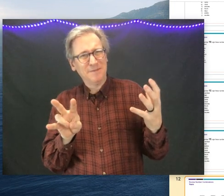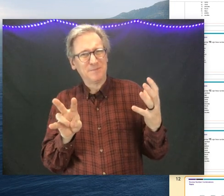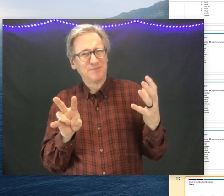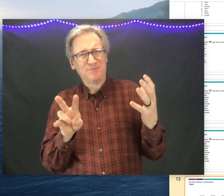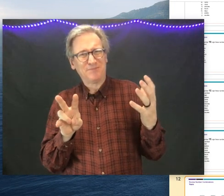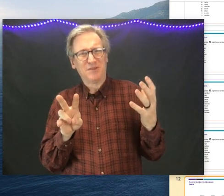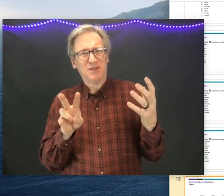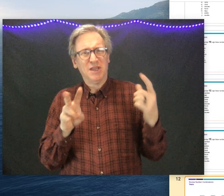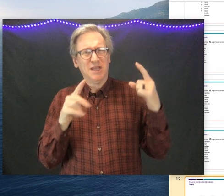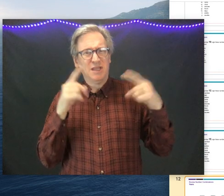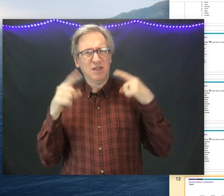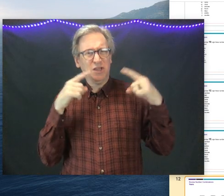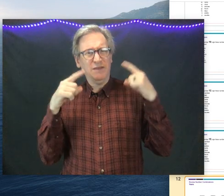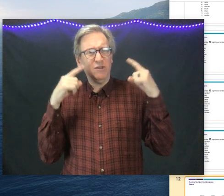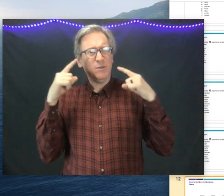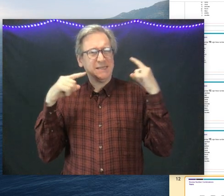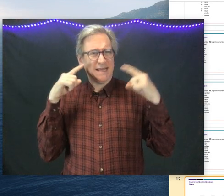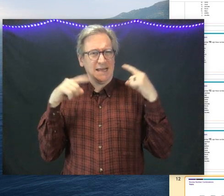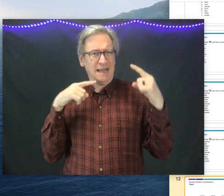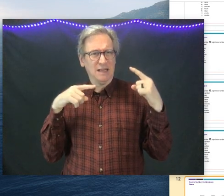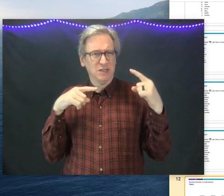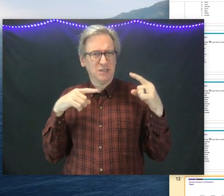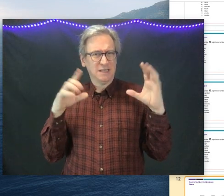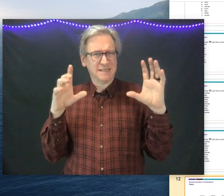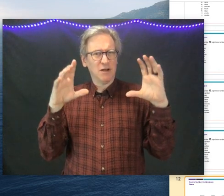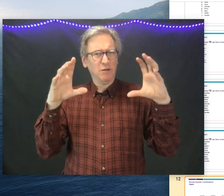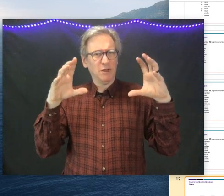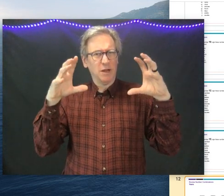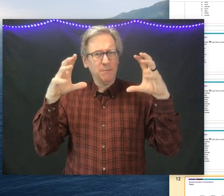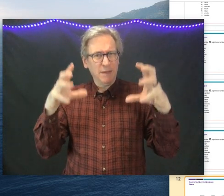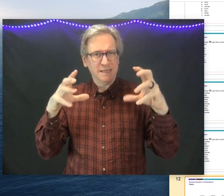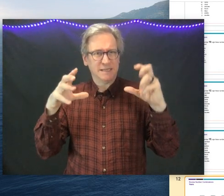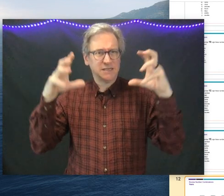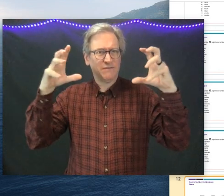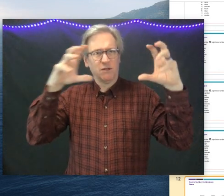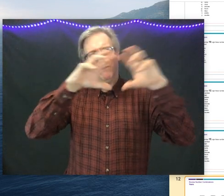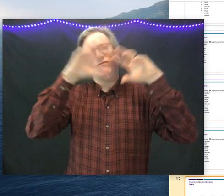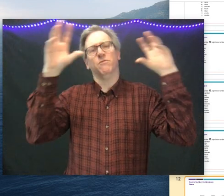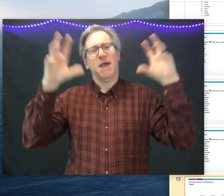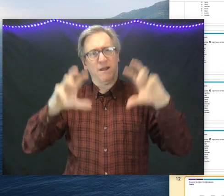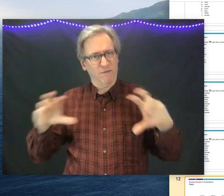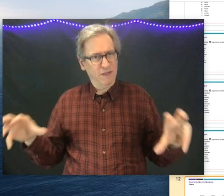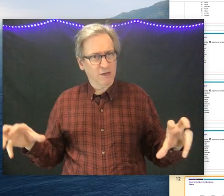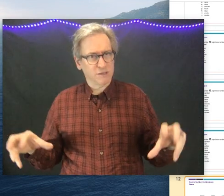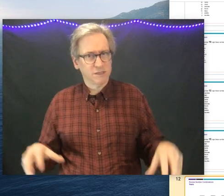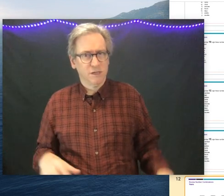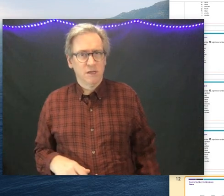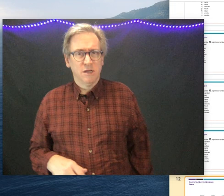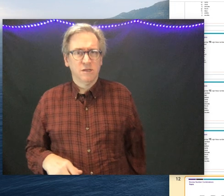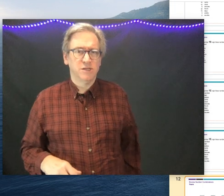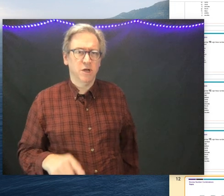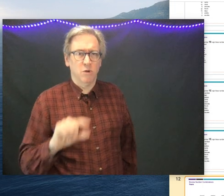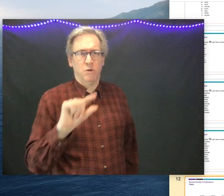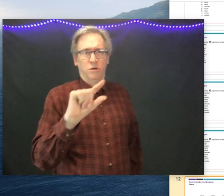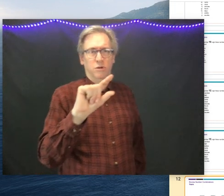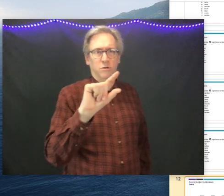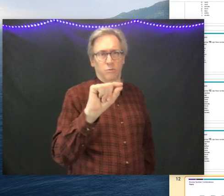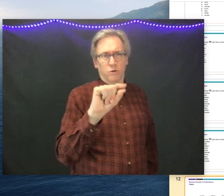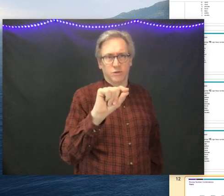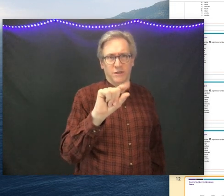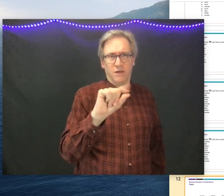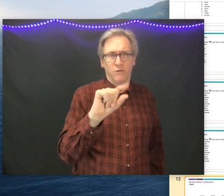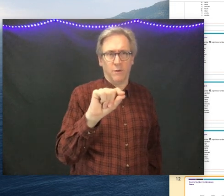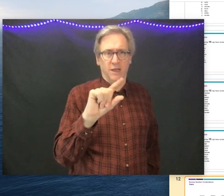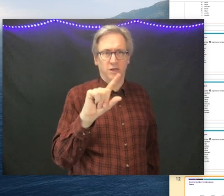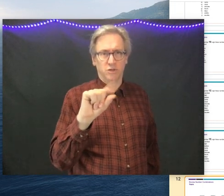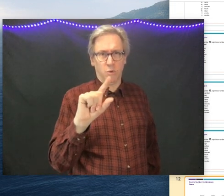But even though we say that in English, that's not really what it means. It doesn't follow the format of years. So we're